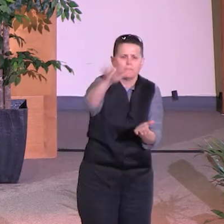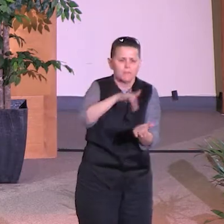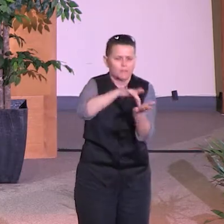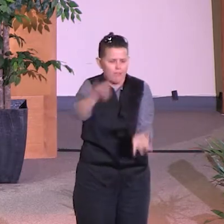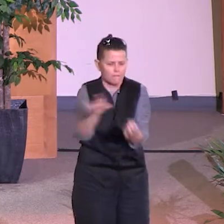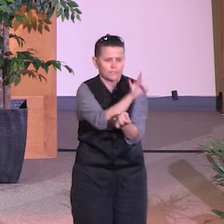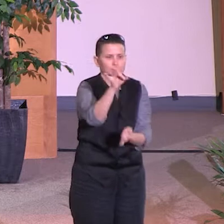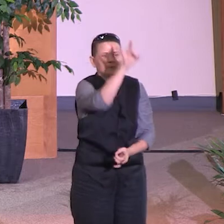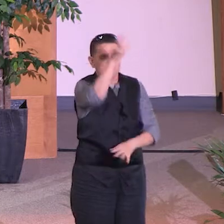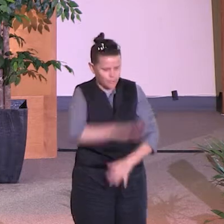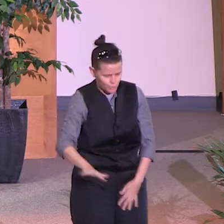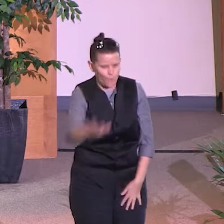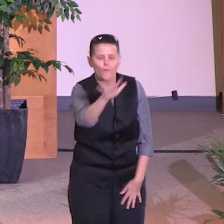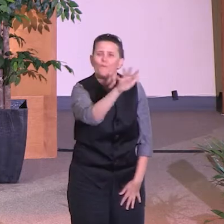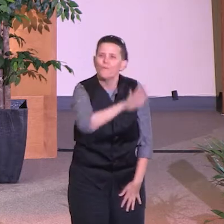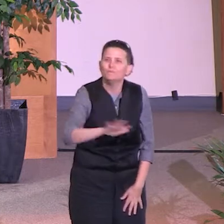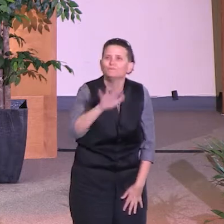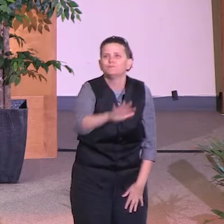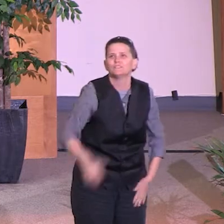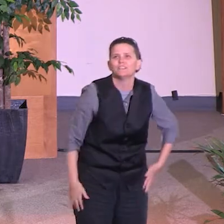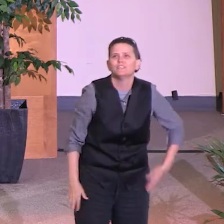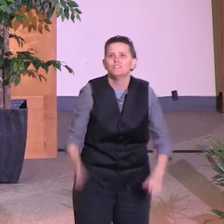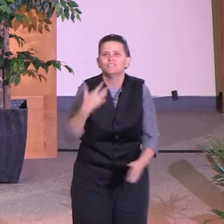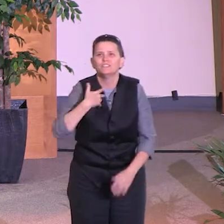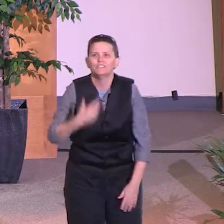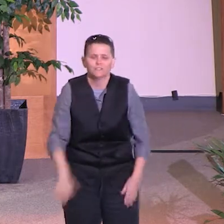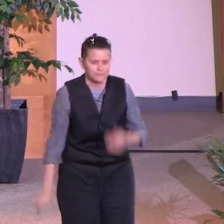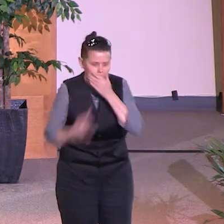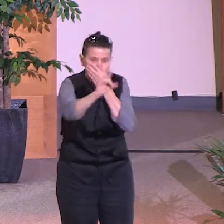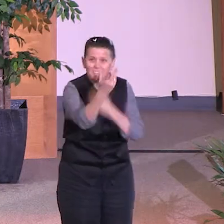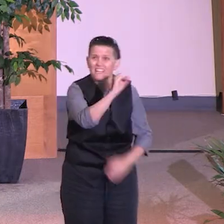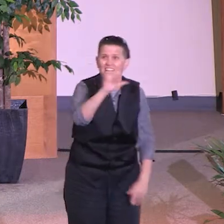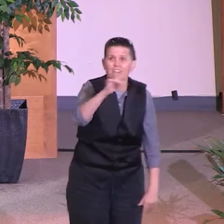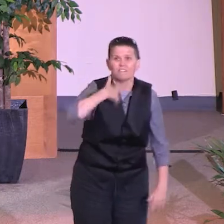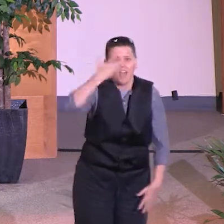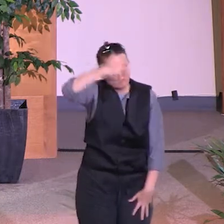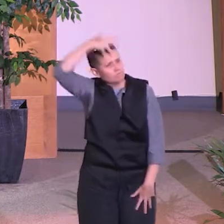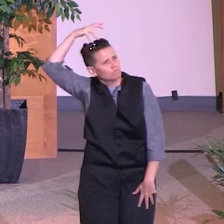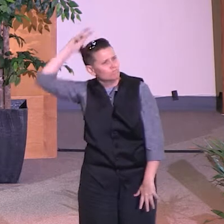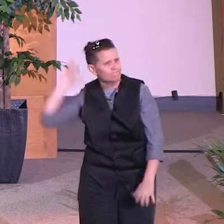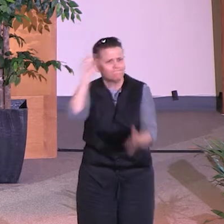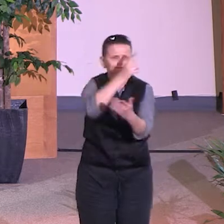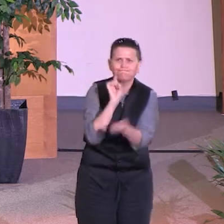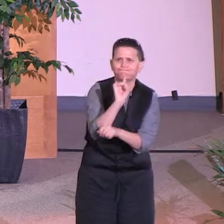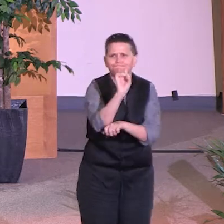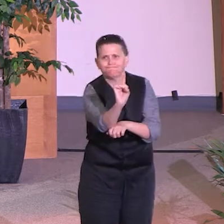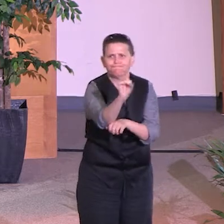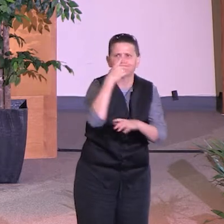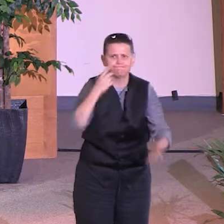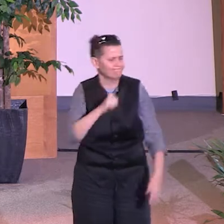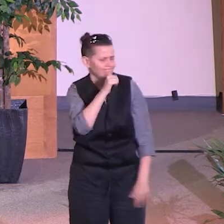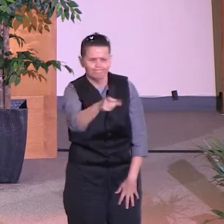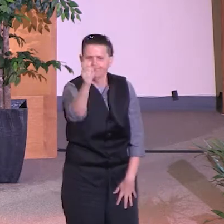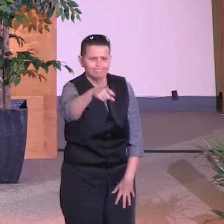the middle of the Spirit zone. When Daniel stood in the lion's den, he didn't need